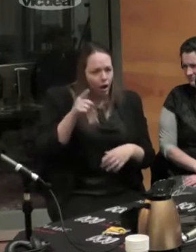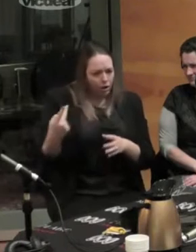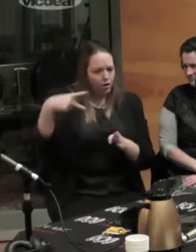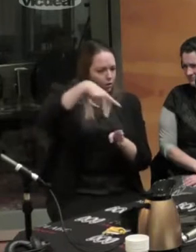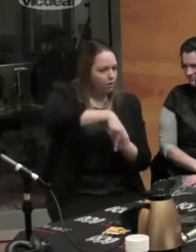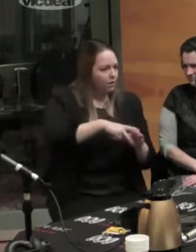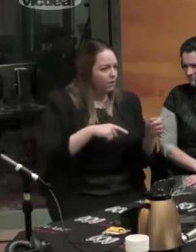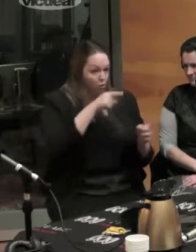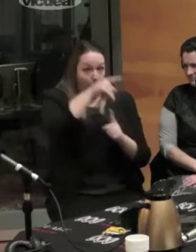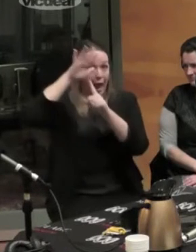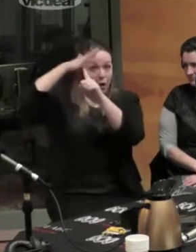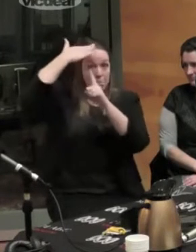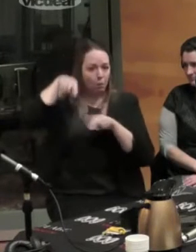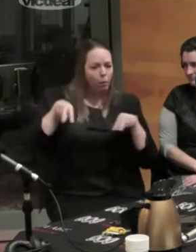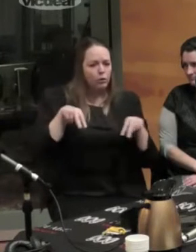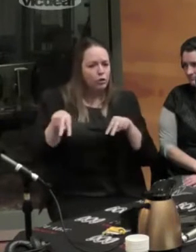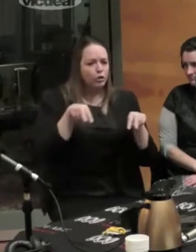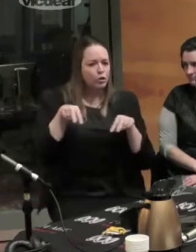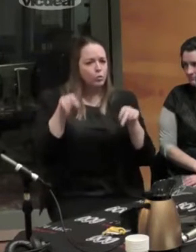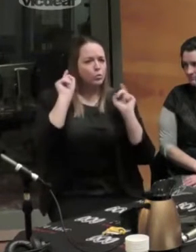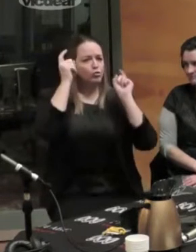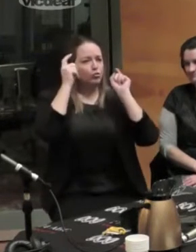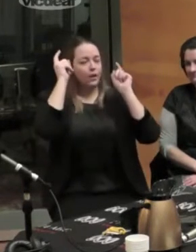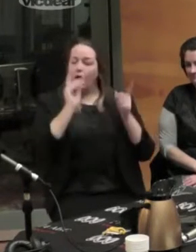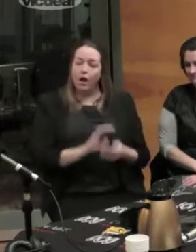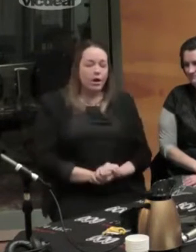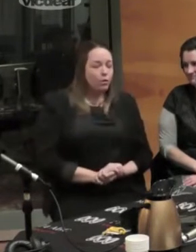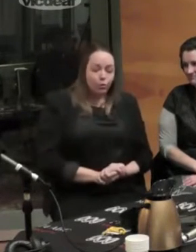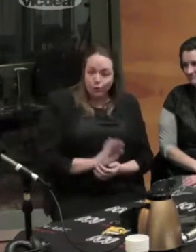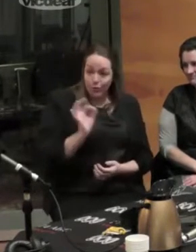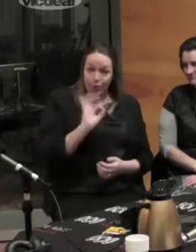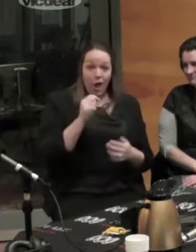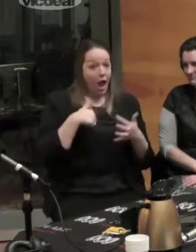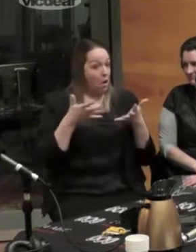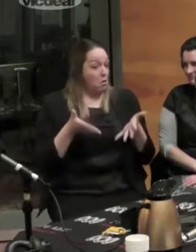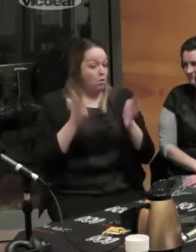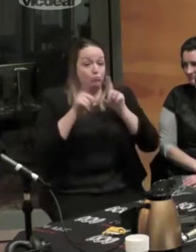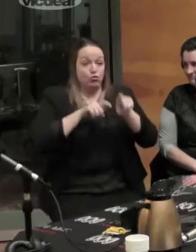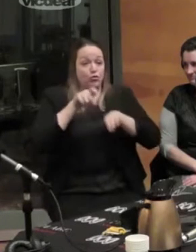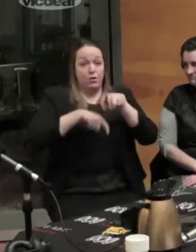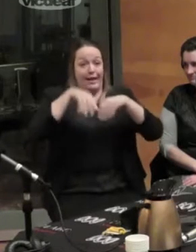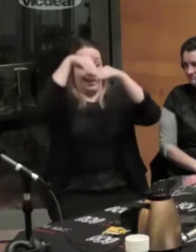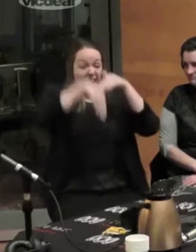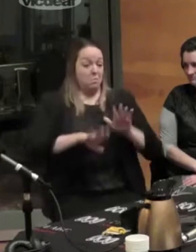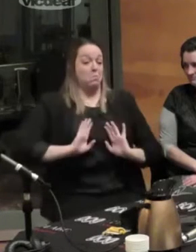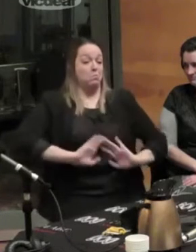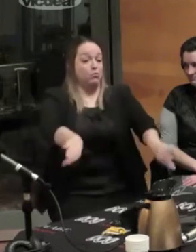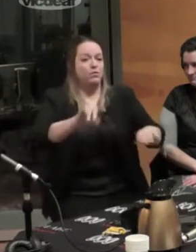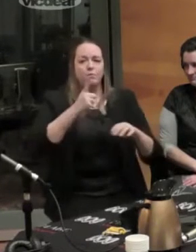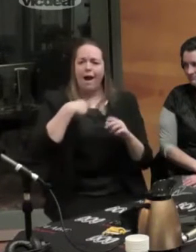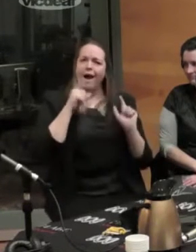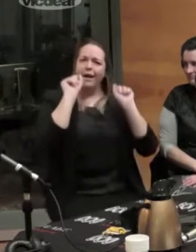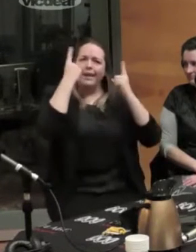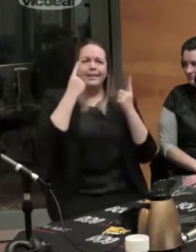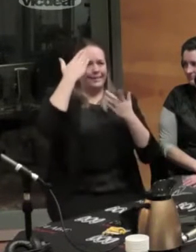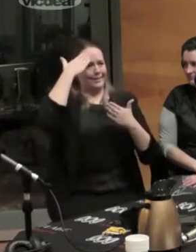You're a helicopter mum. Are you worried of wrapping your kids in cotton wool? No, I'm willing to throw them down the hill, but I'm also empathetic to the experience